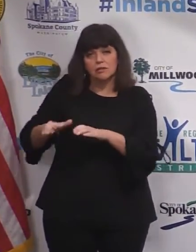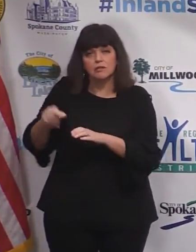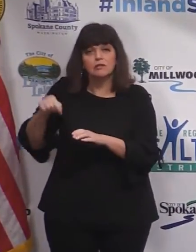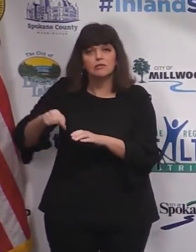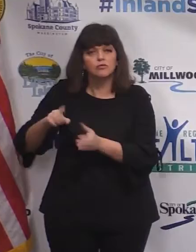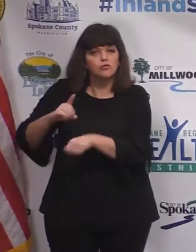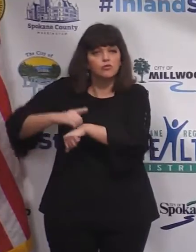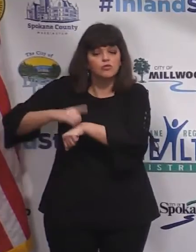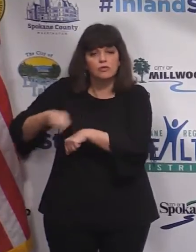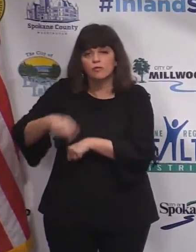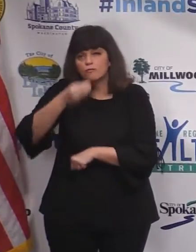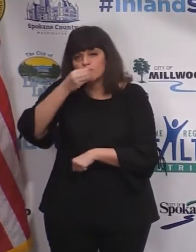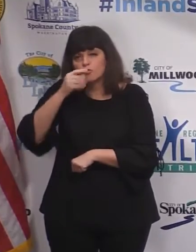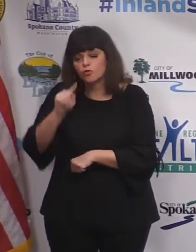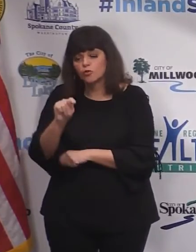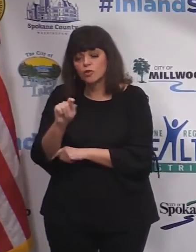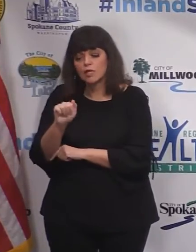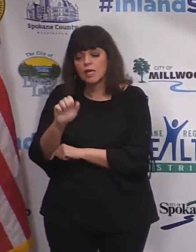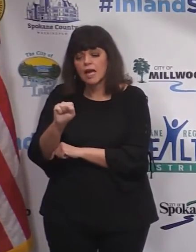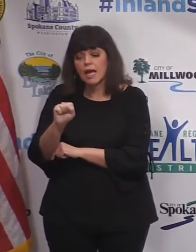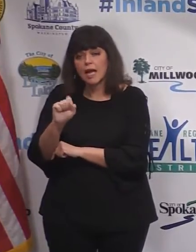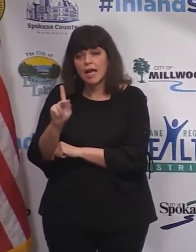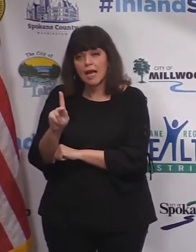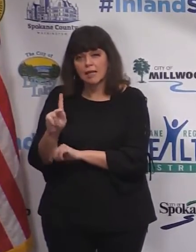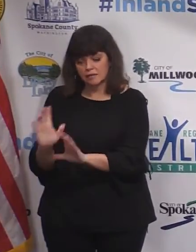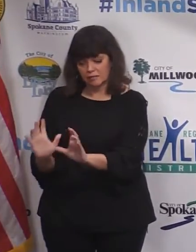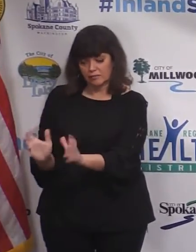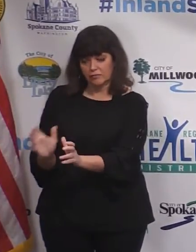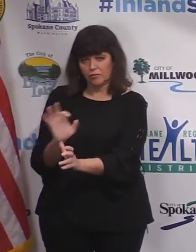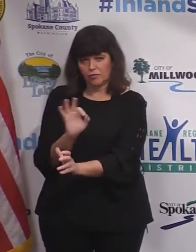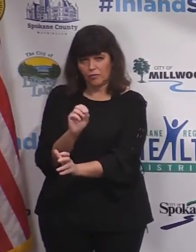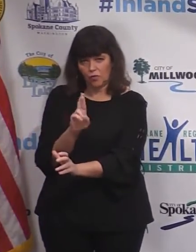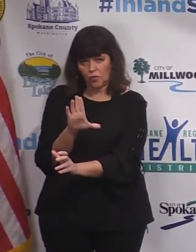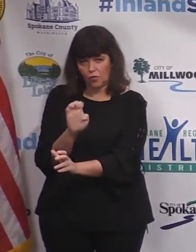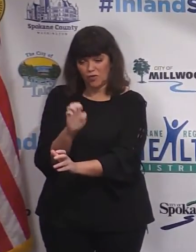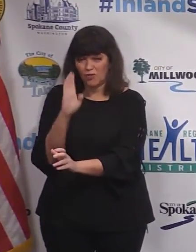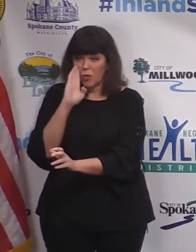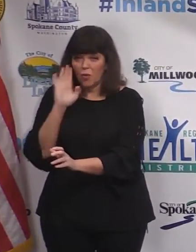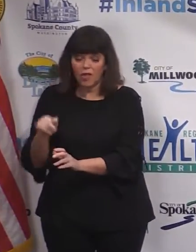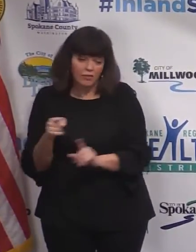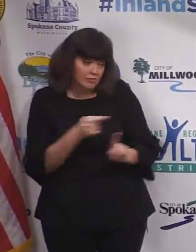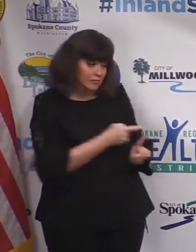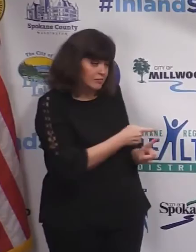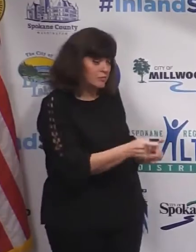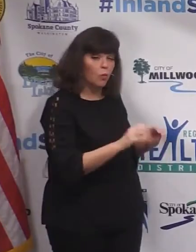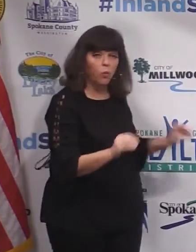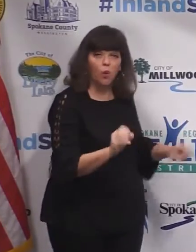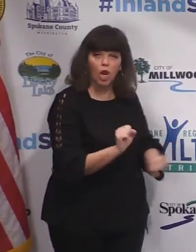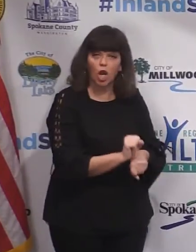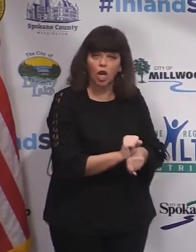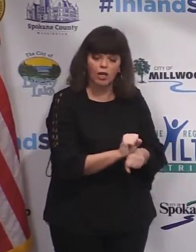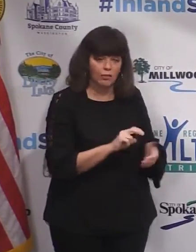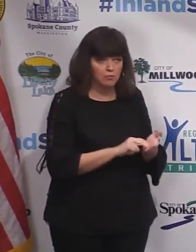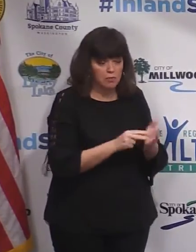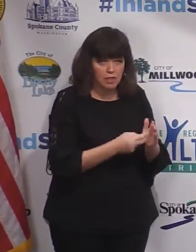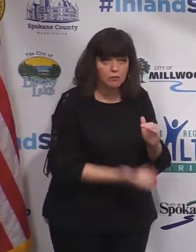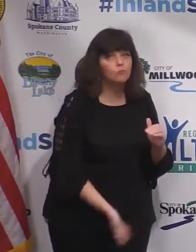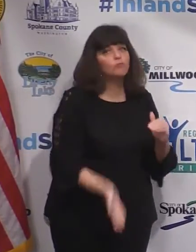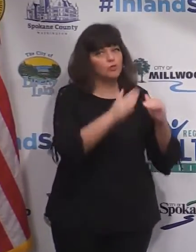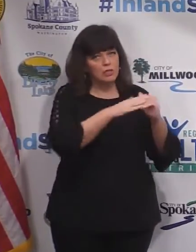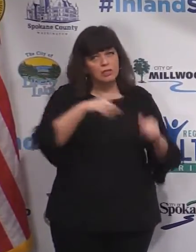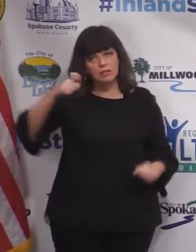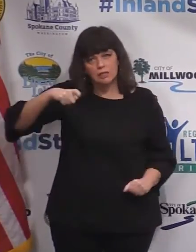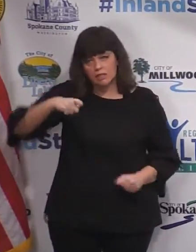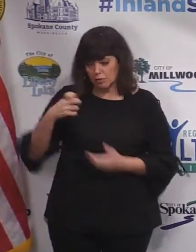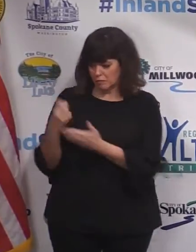this topic, and there continues to be increased demand on our food bank system due to increased unemployment. I want to take this opportunity again to remind people that